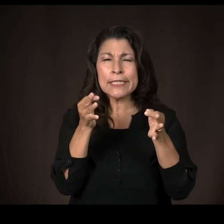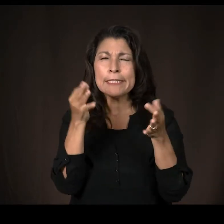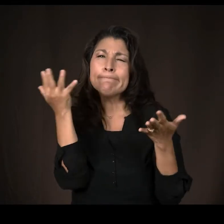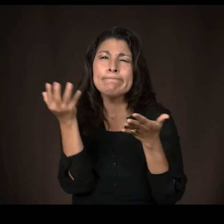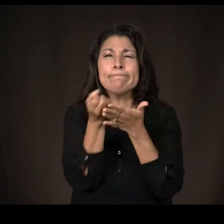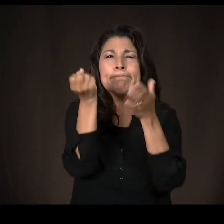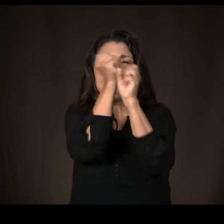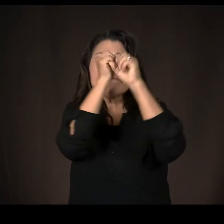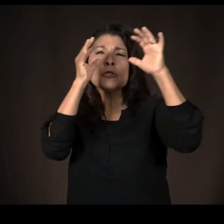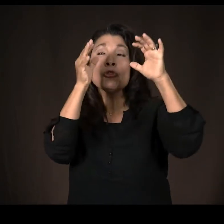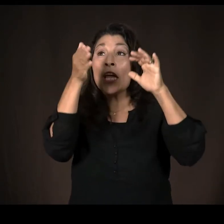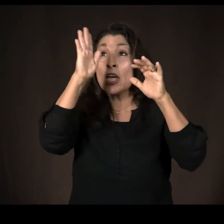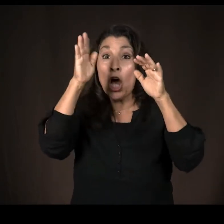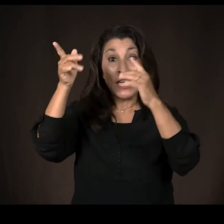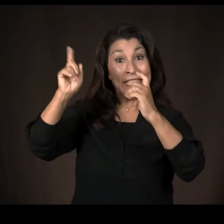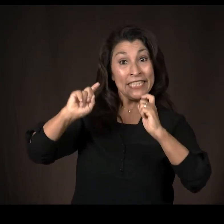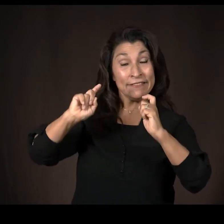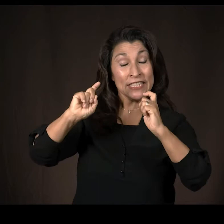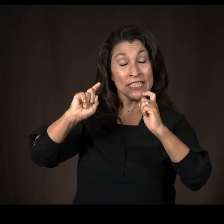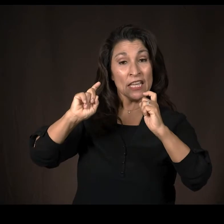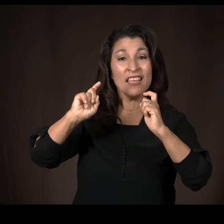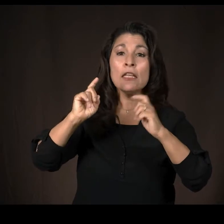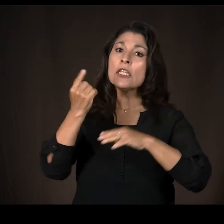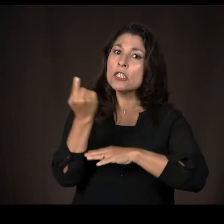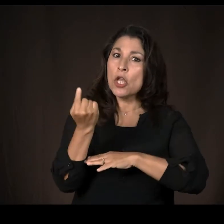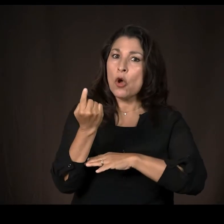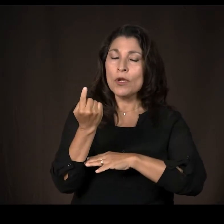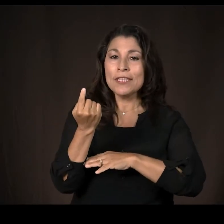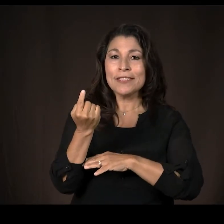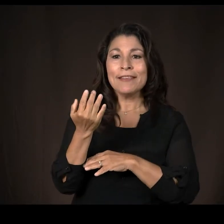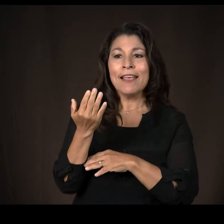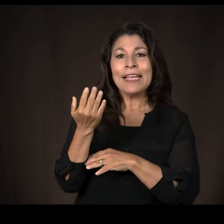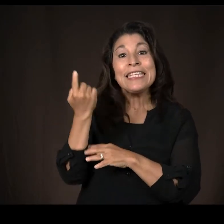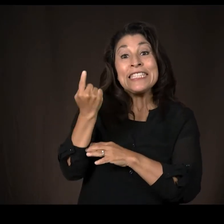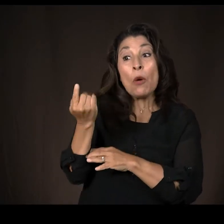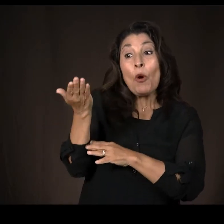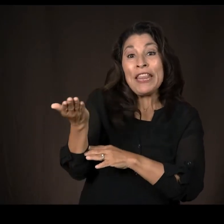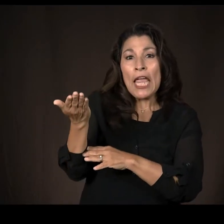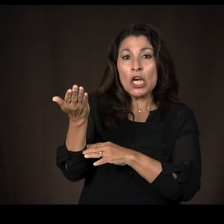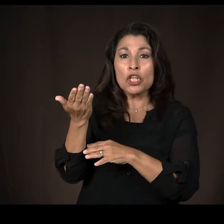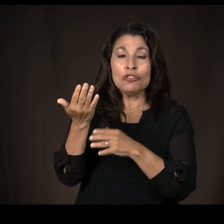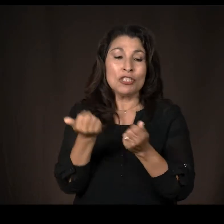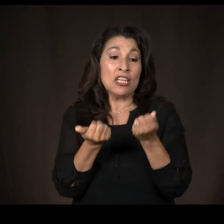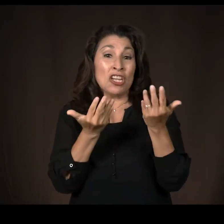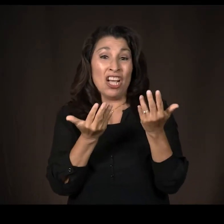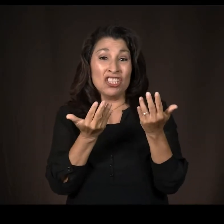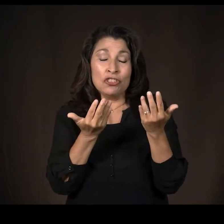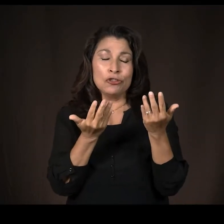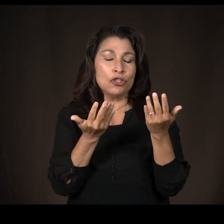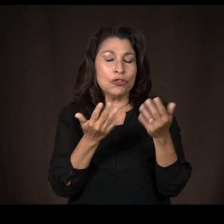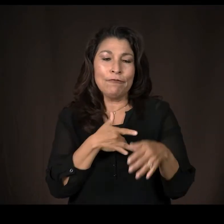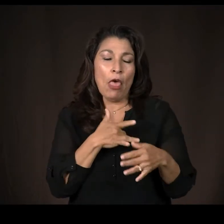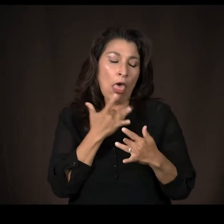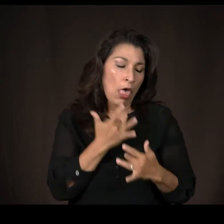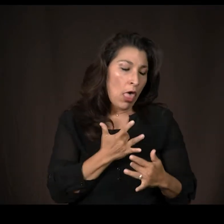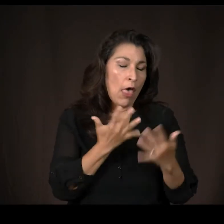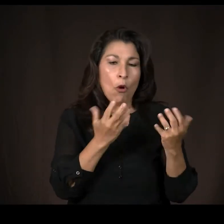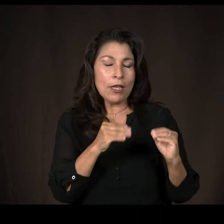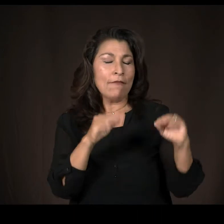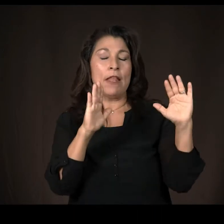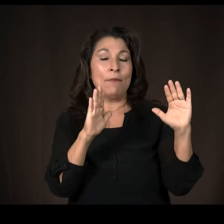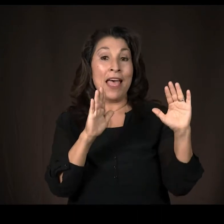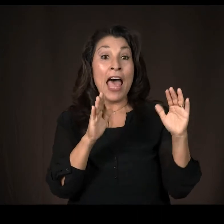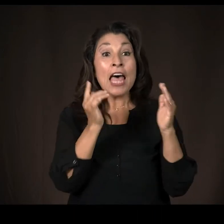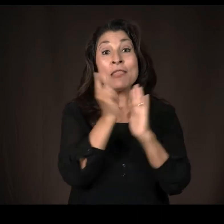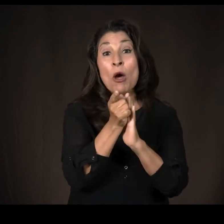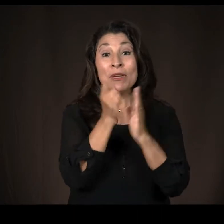the dream that God gives you, there's always going to be somebody there to discourage you. The moment you say, "Let's do